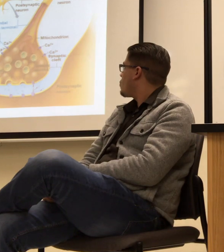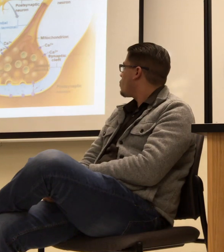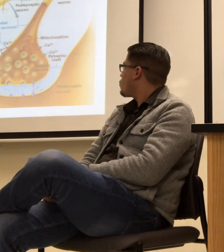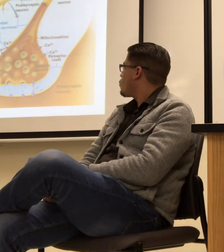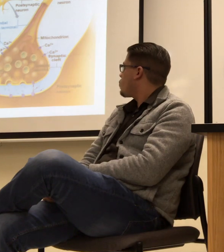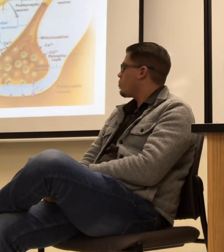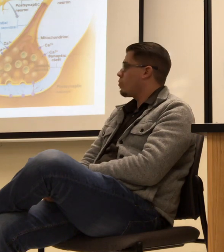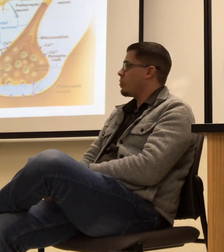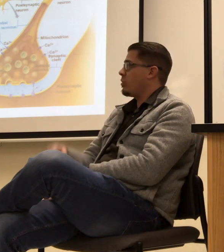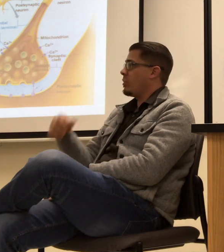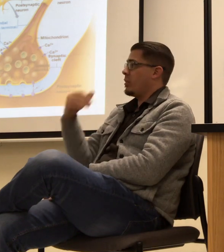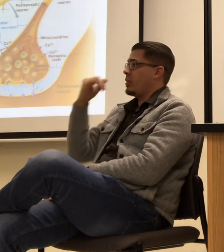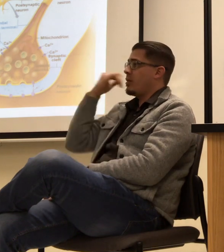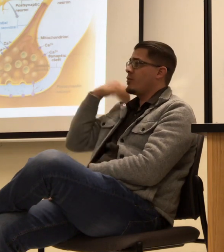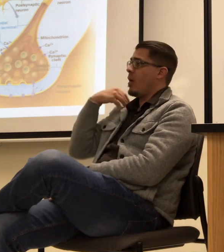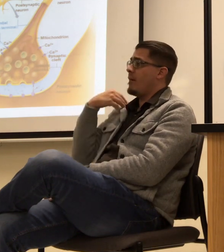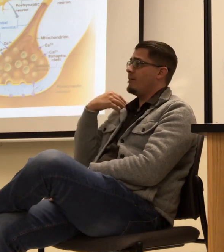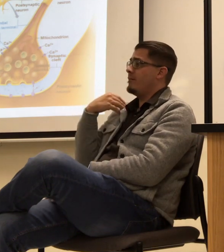transmit